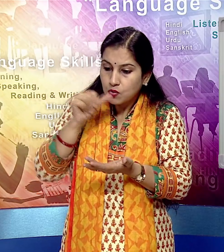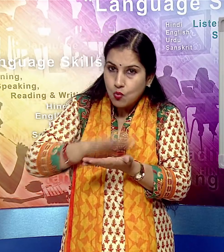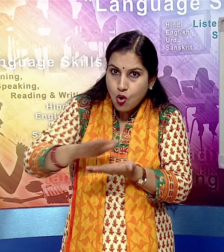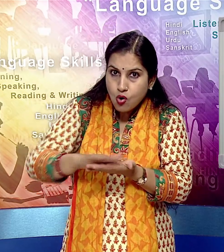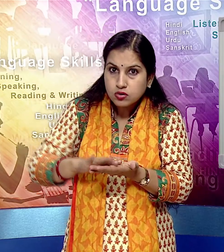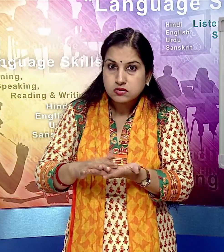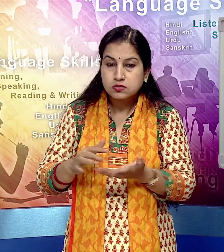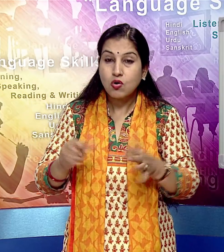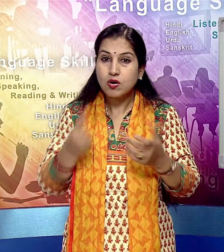soaking,